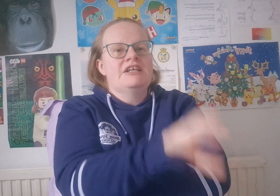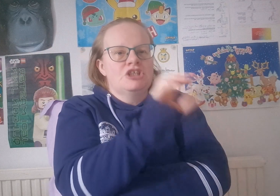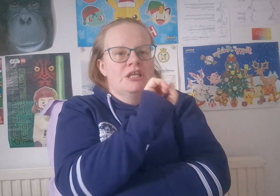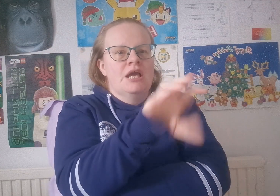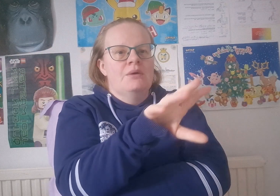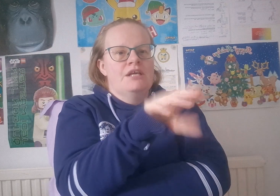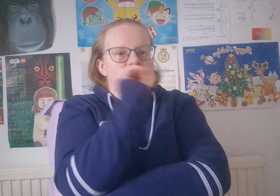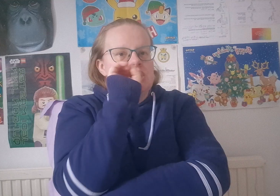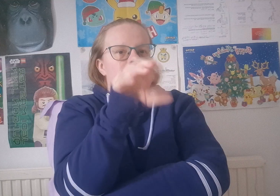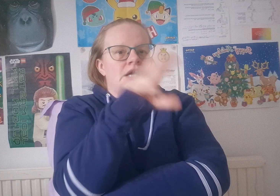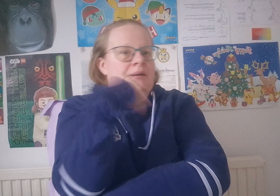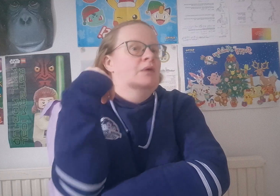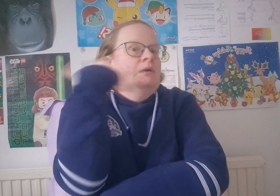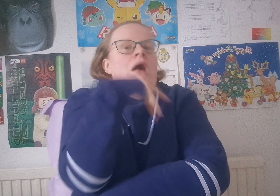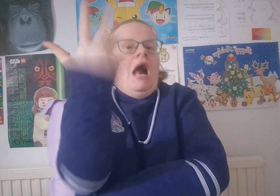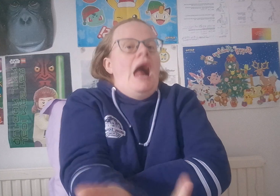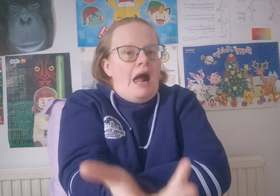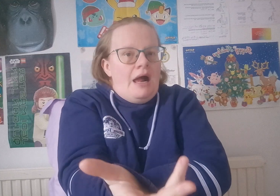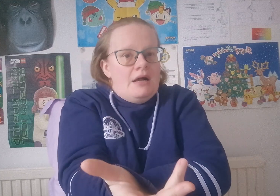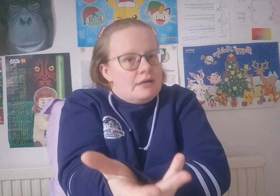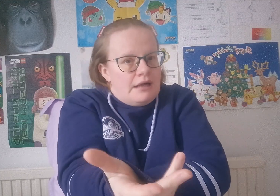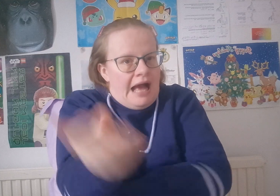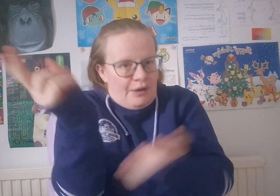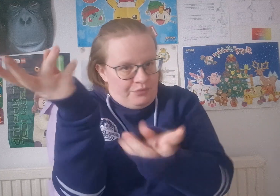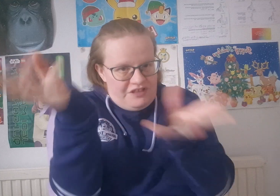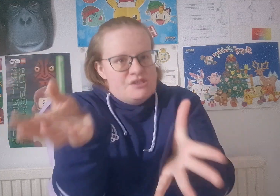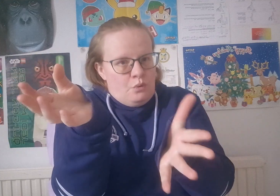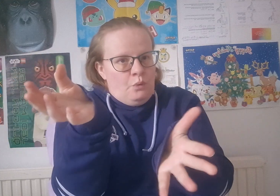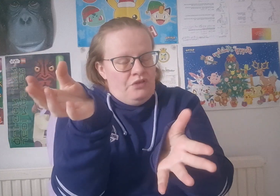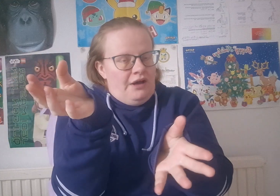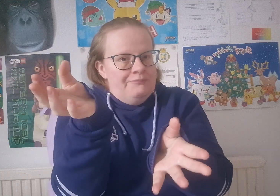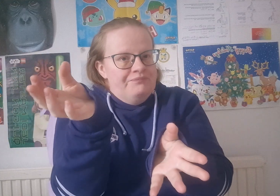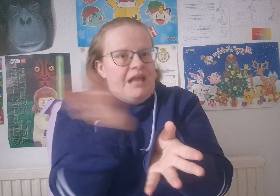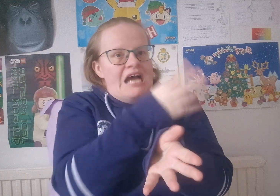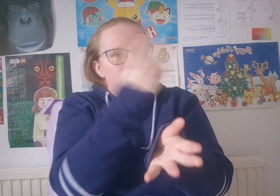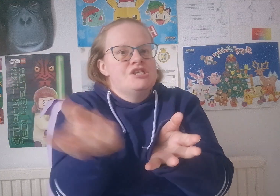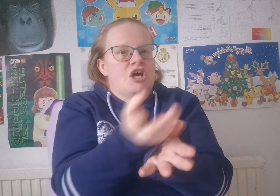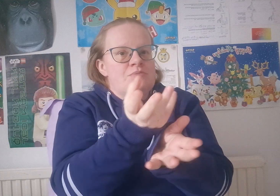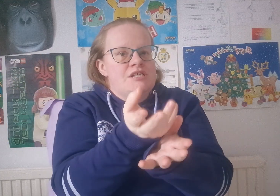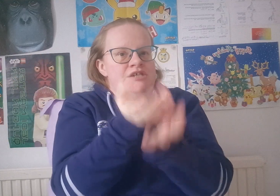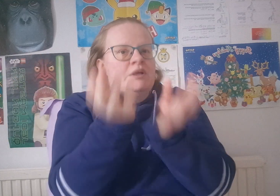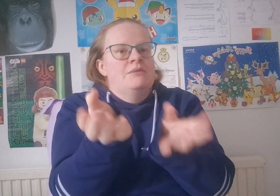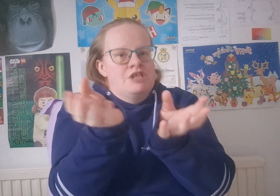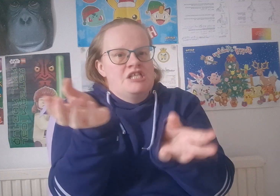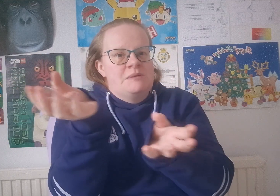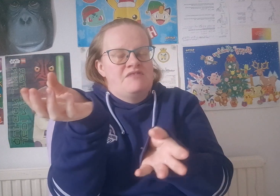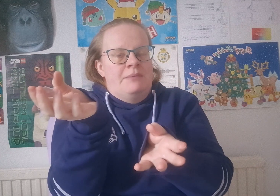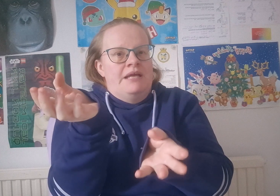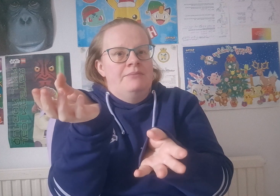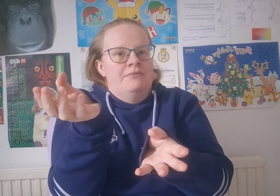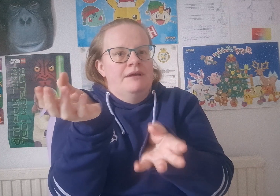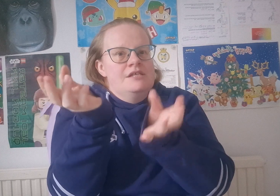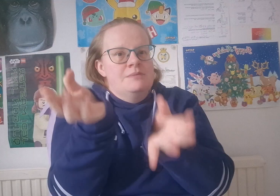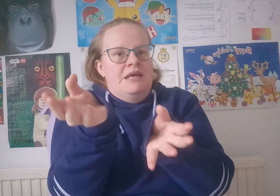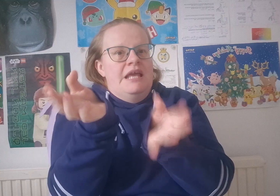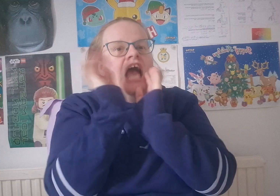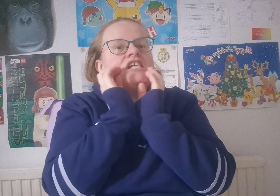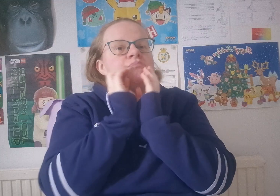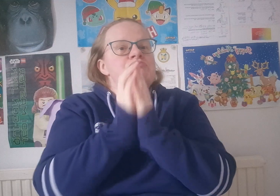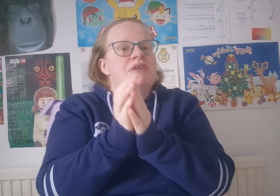actually going to learn about how this author has interpreted William Shakespeare's family to be. It's brilliant.